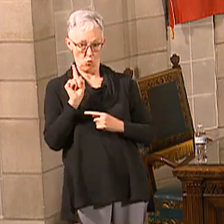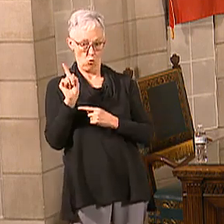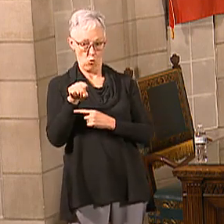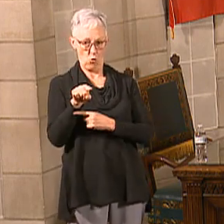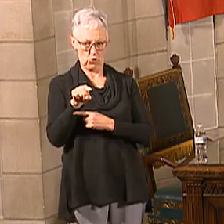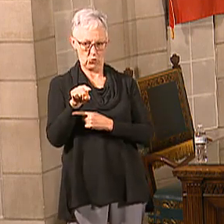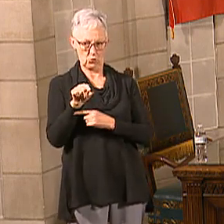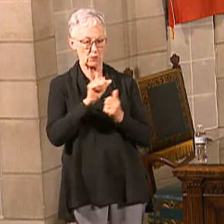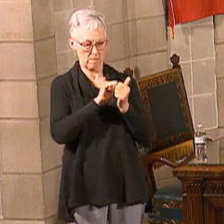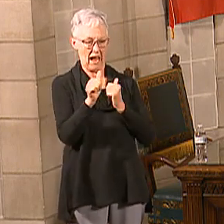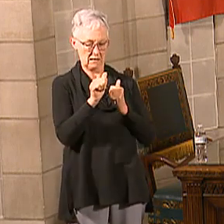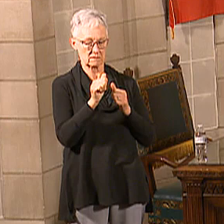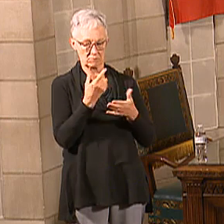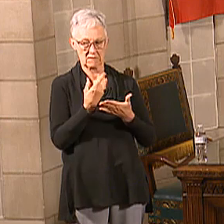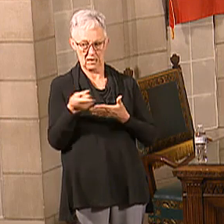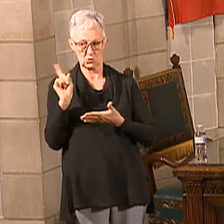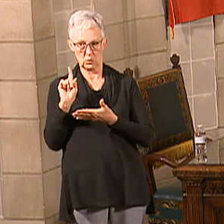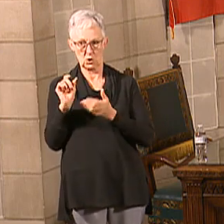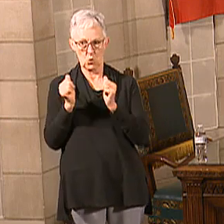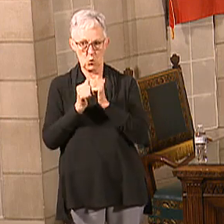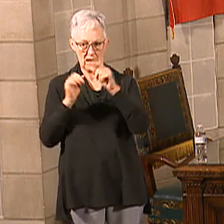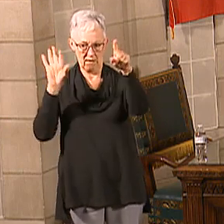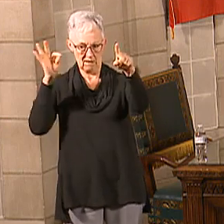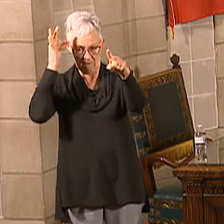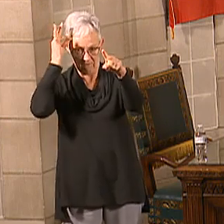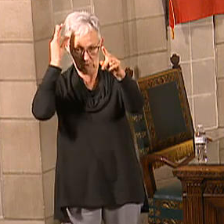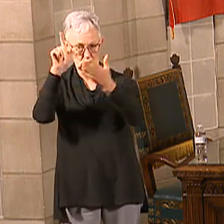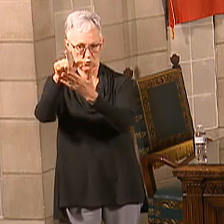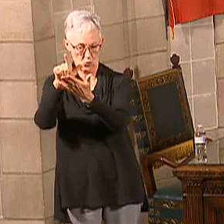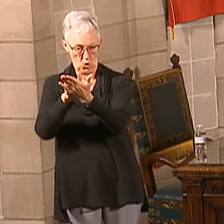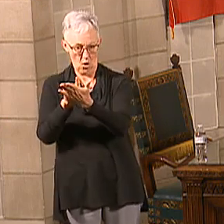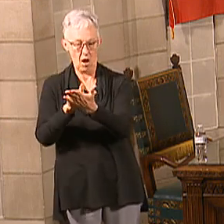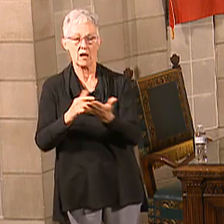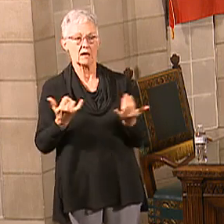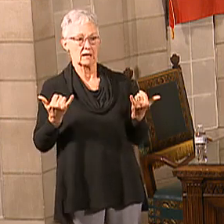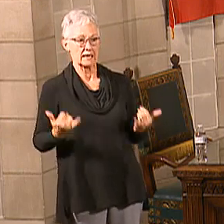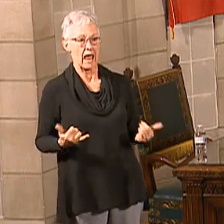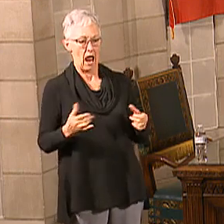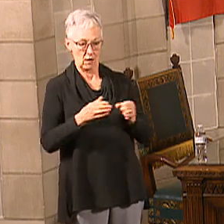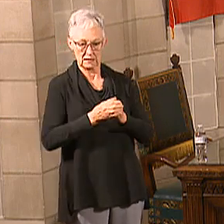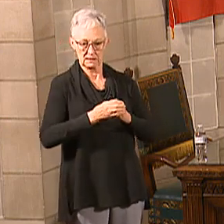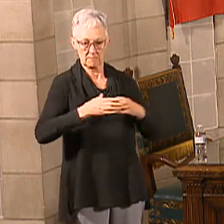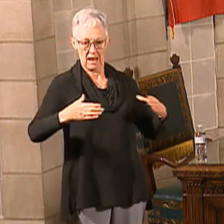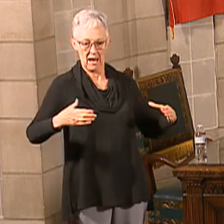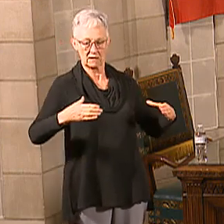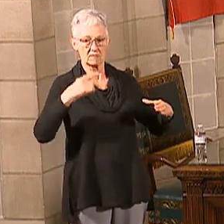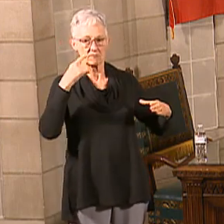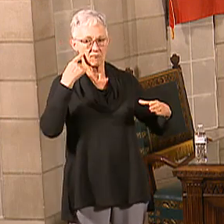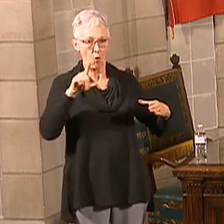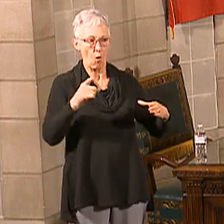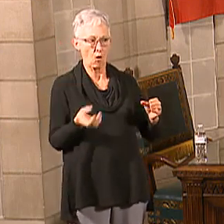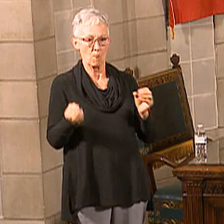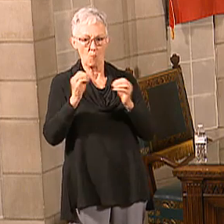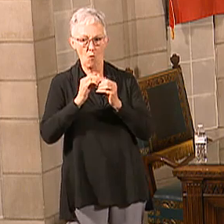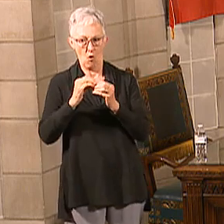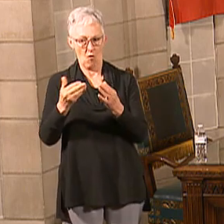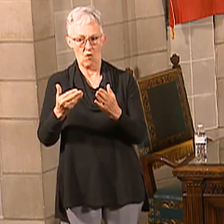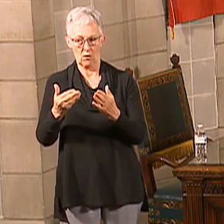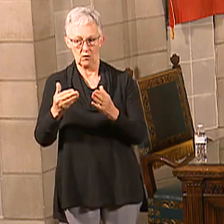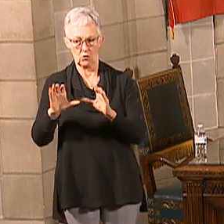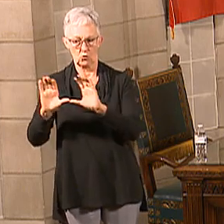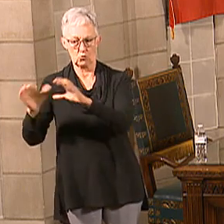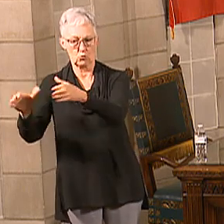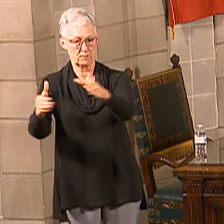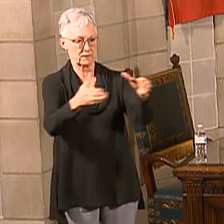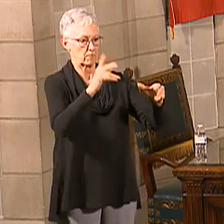last week with the CARES Act that extends coverage to new groups of people. So it clarifies